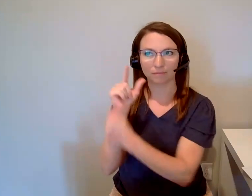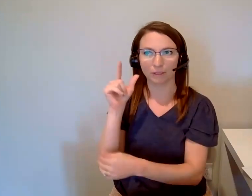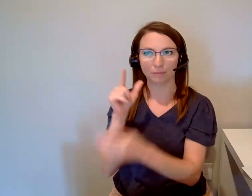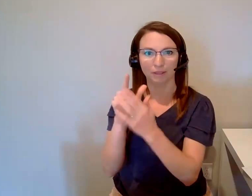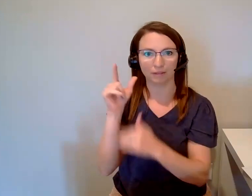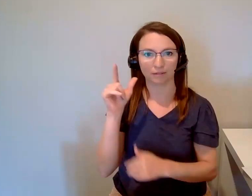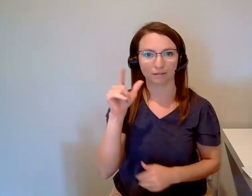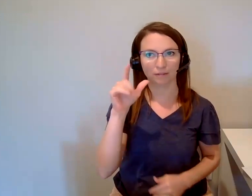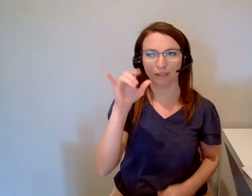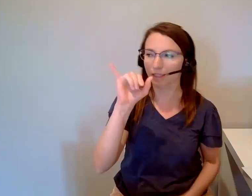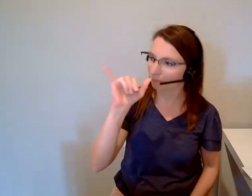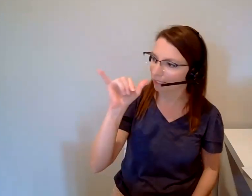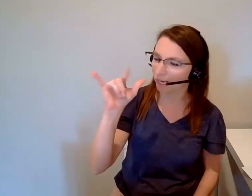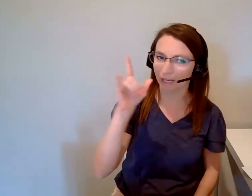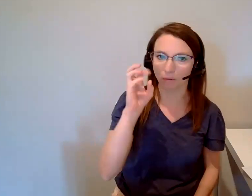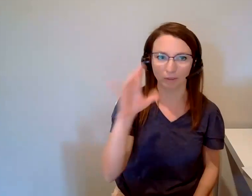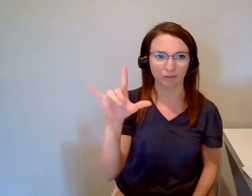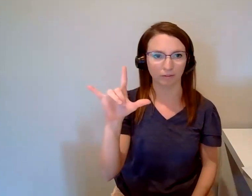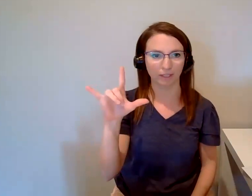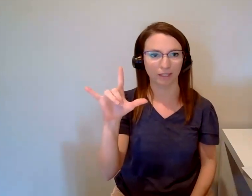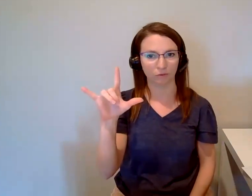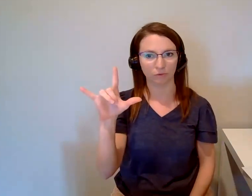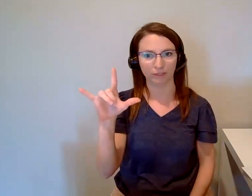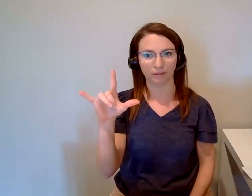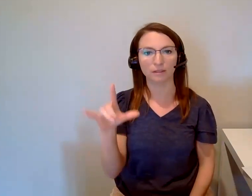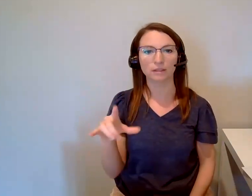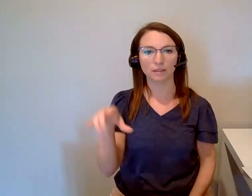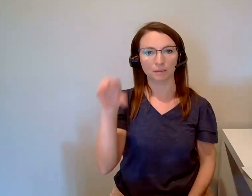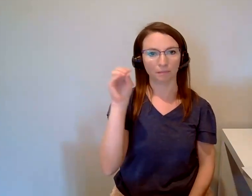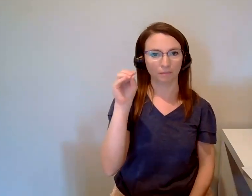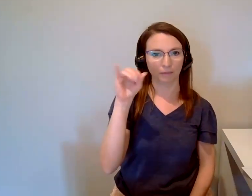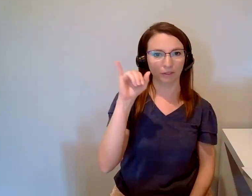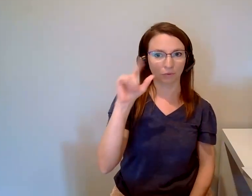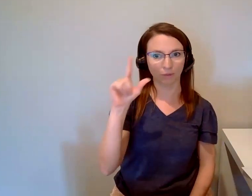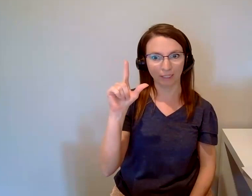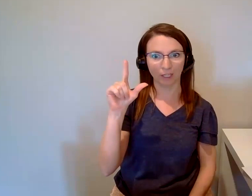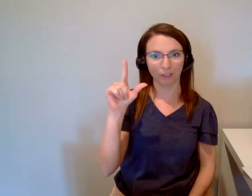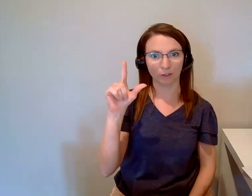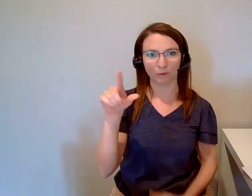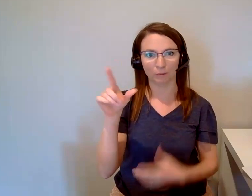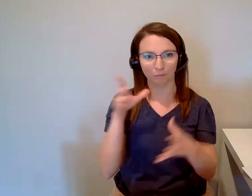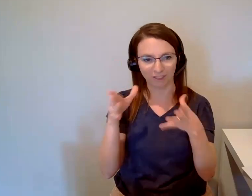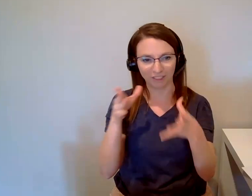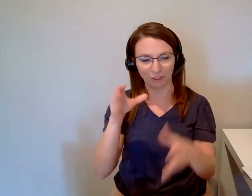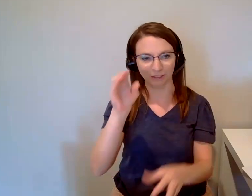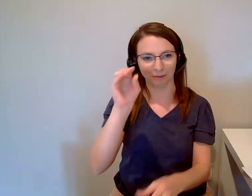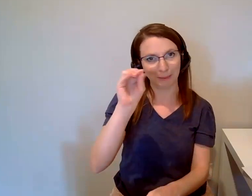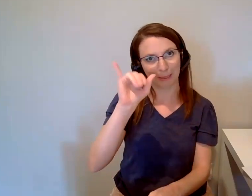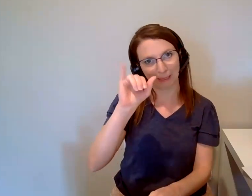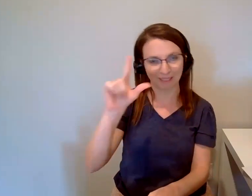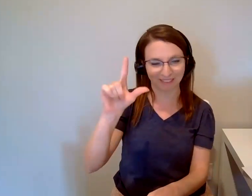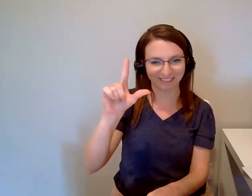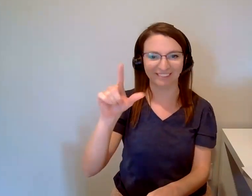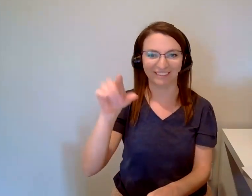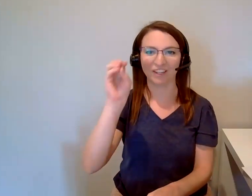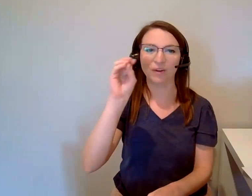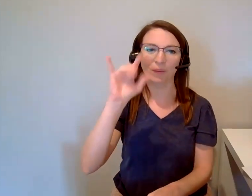putting my, I keep my eye out when I do that usually. But I try not to when I'm teaching. Okay.